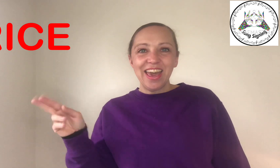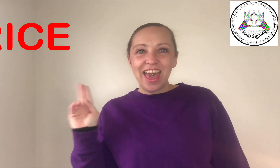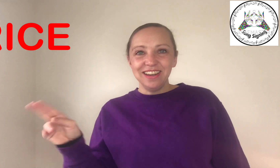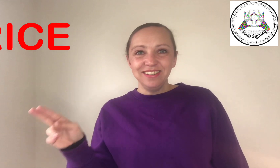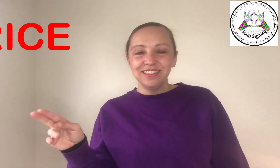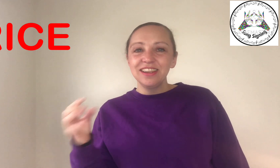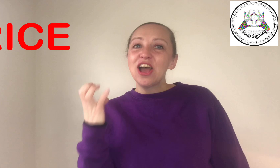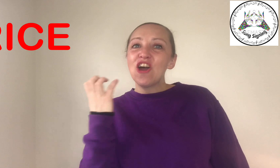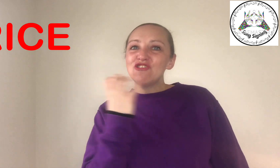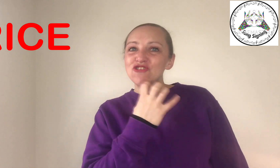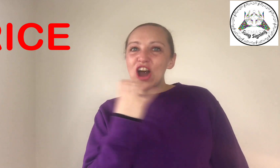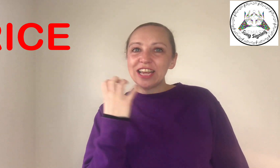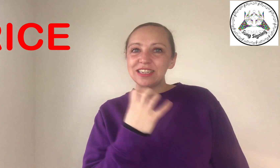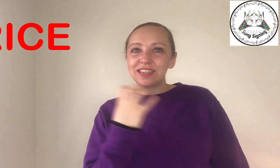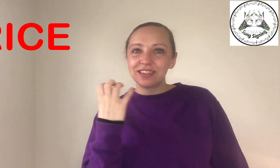Again. Rice.